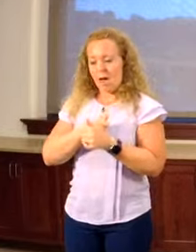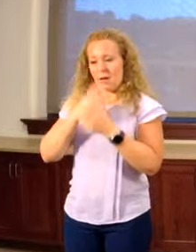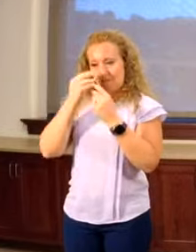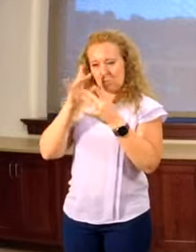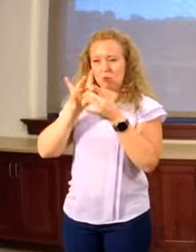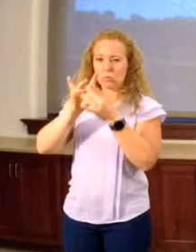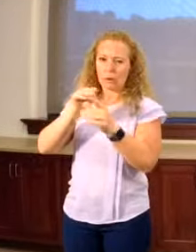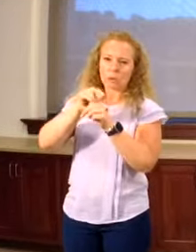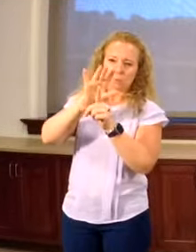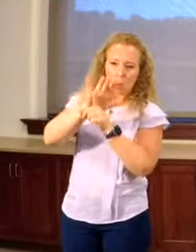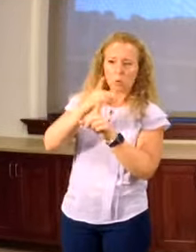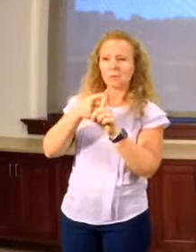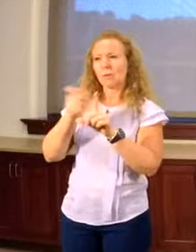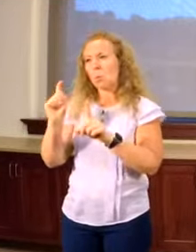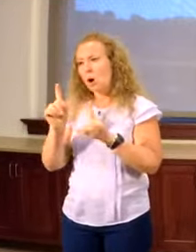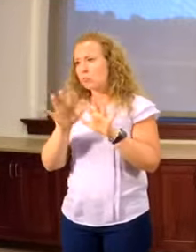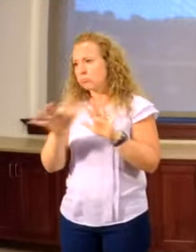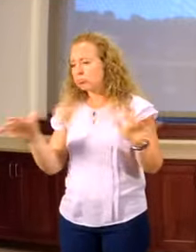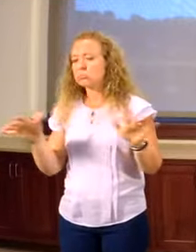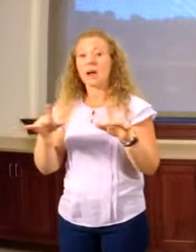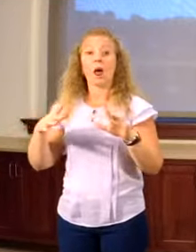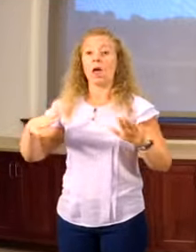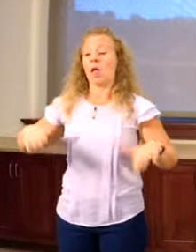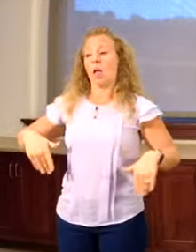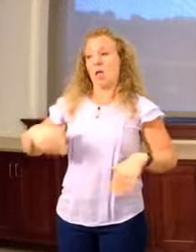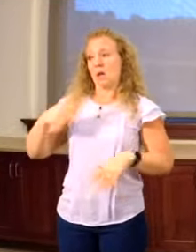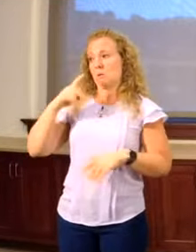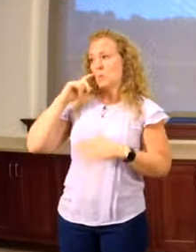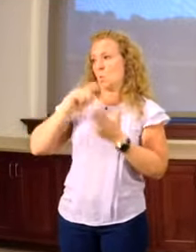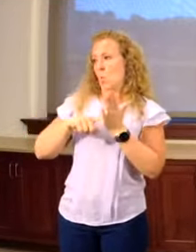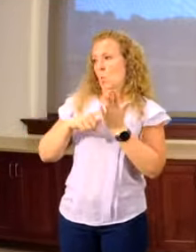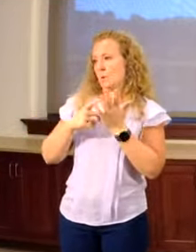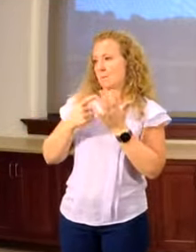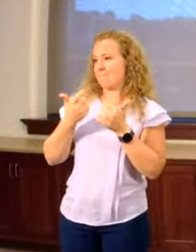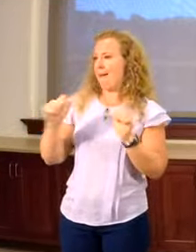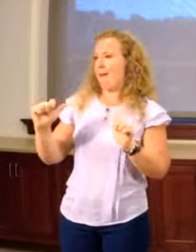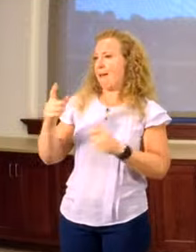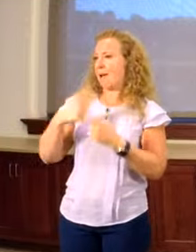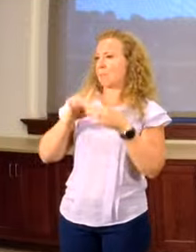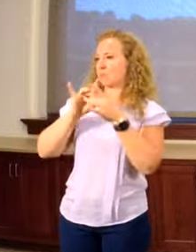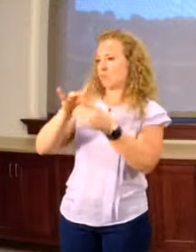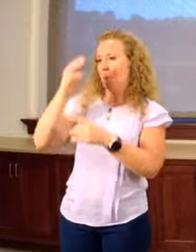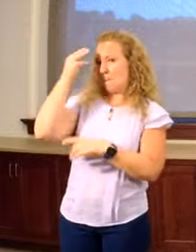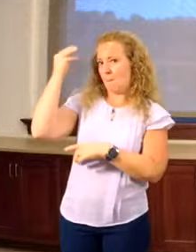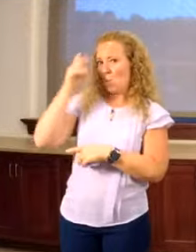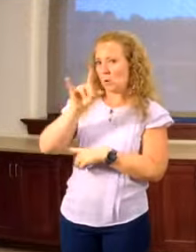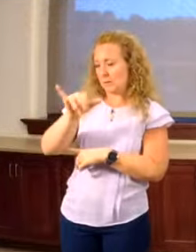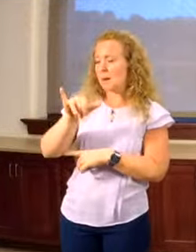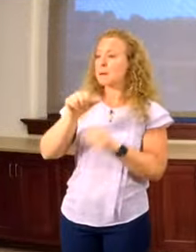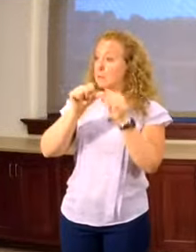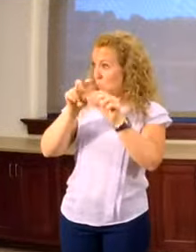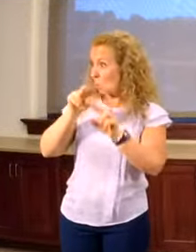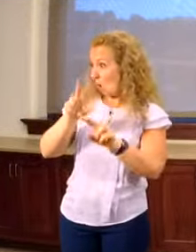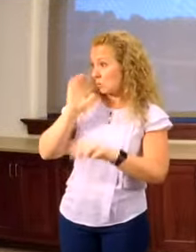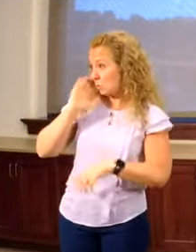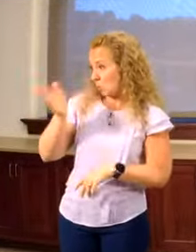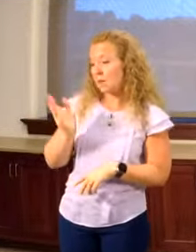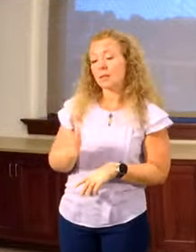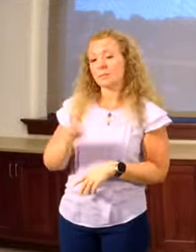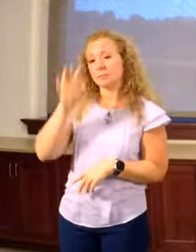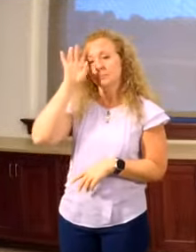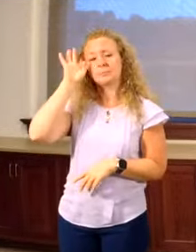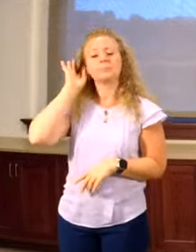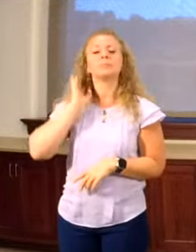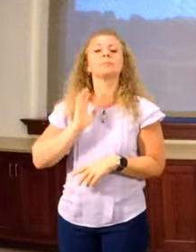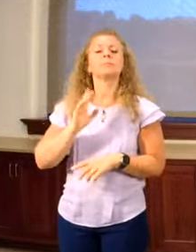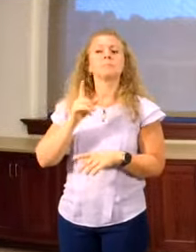about exposures, and we have not yet had a big anything coming in about Memorial Day, but we'll continue to watch that. I'm